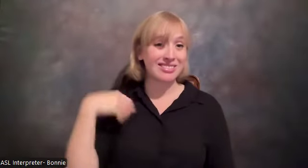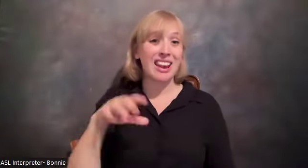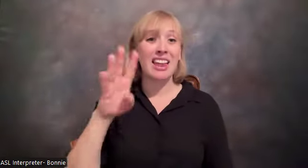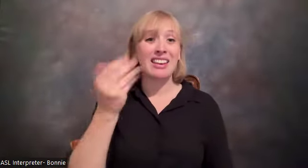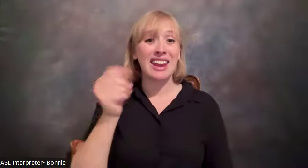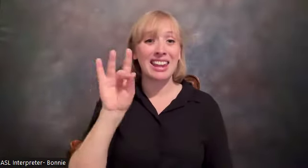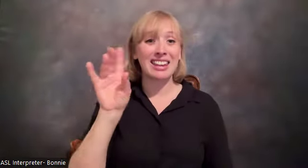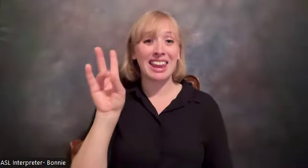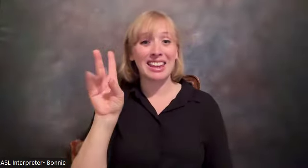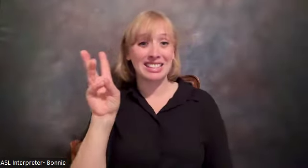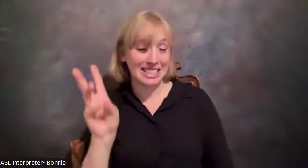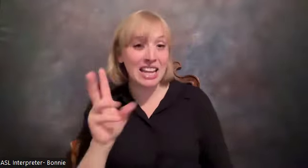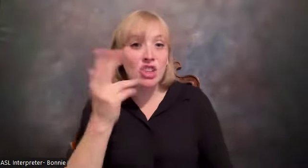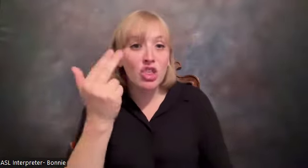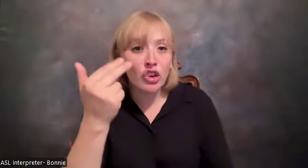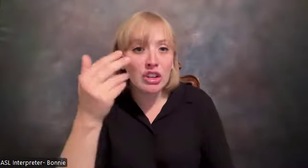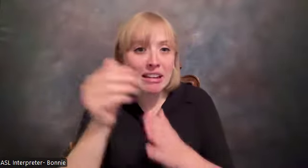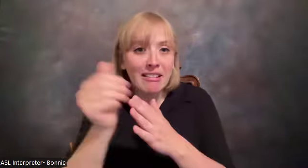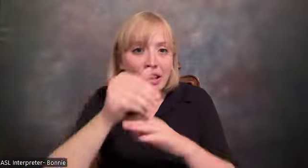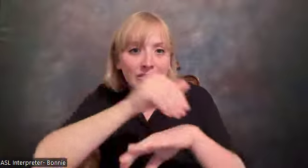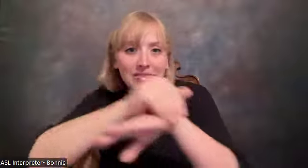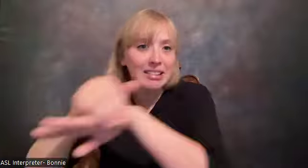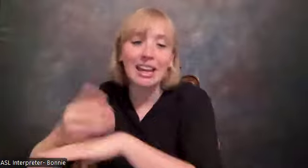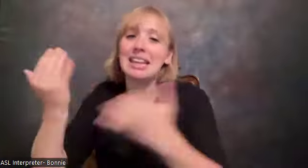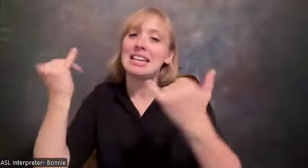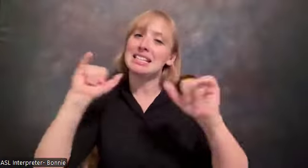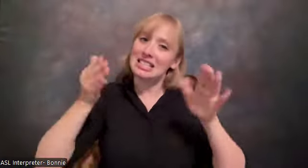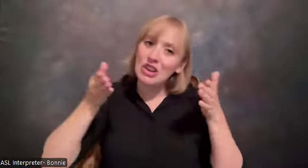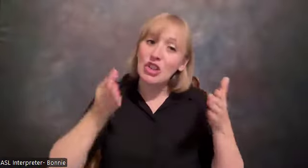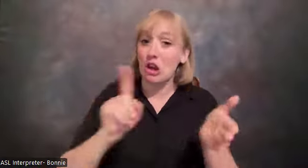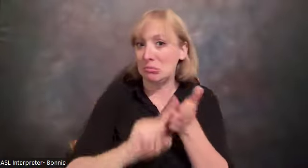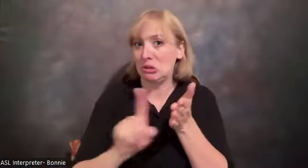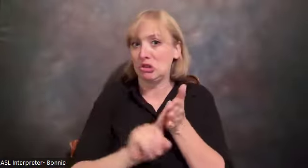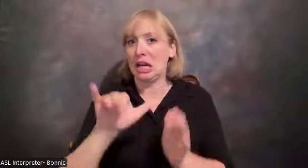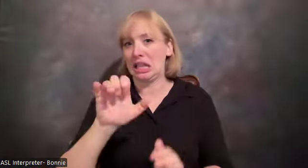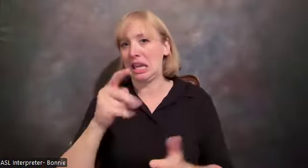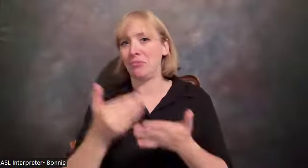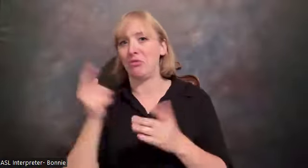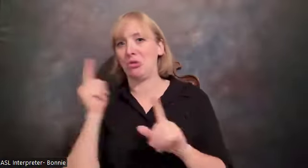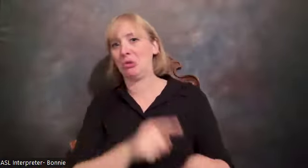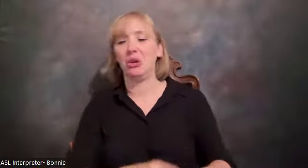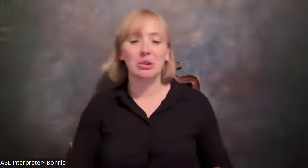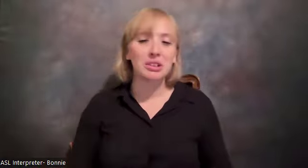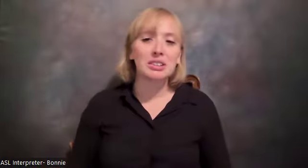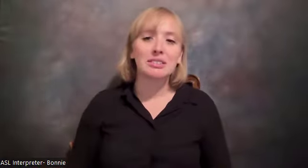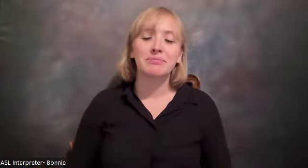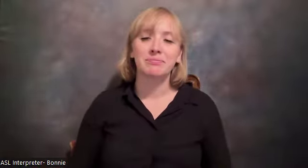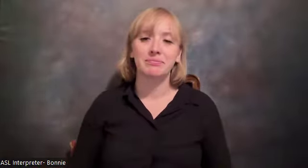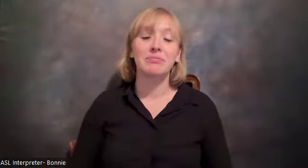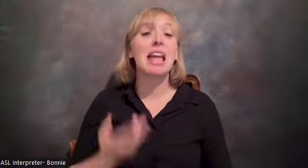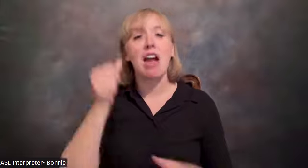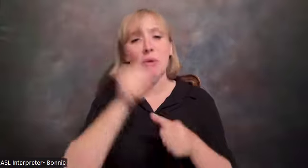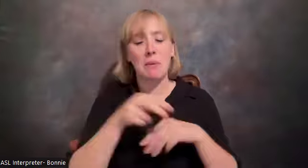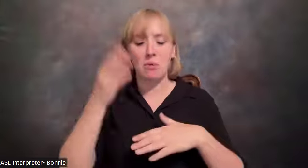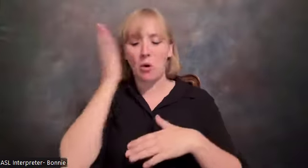establishment. If you go there, it's still there. Check the Yelp reviews before you go. But I remember sitting on the edge of the bed